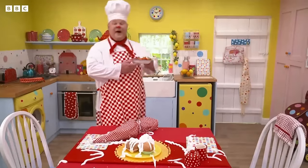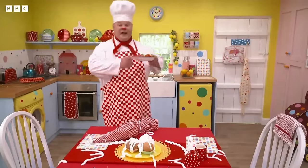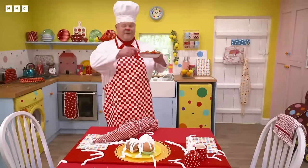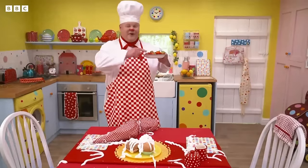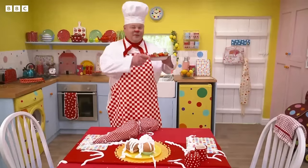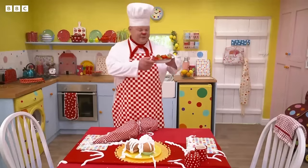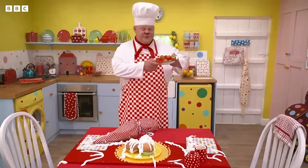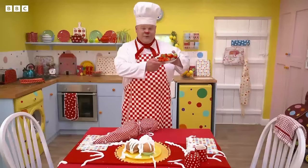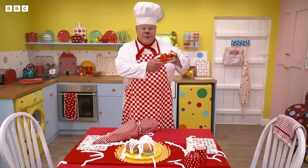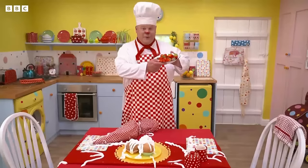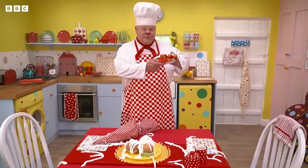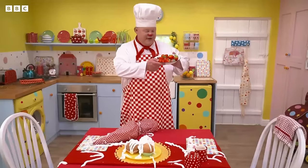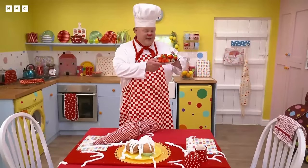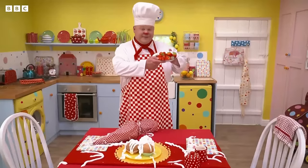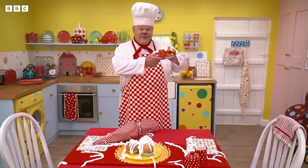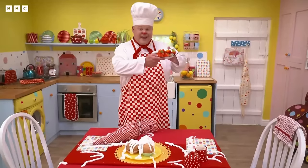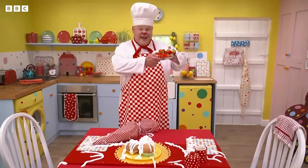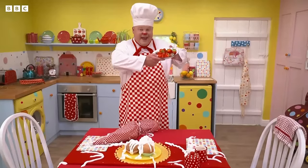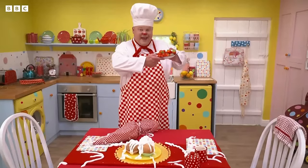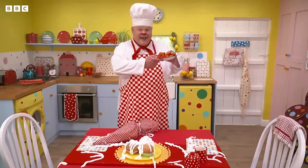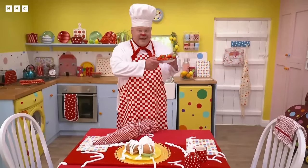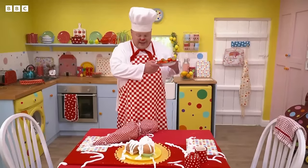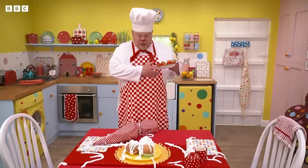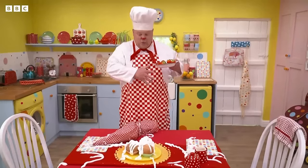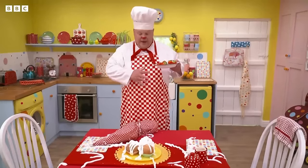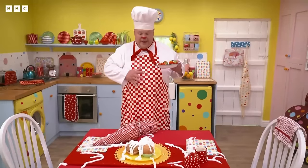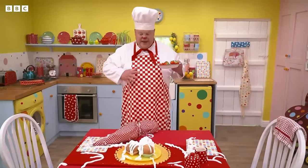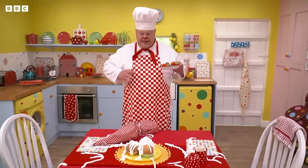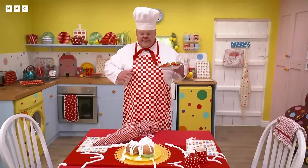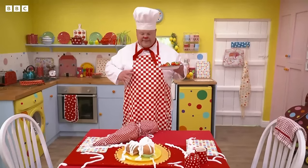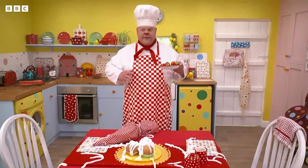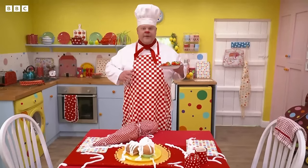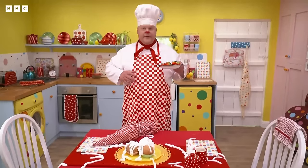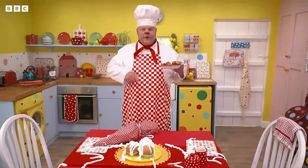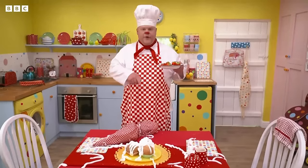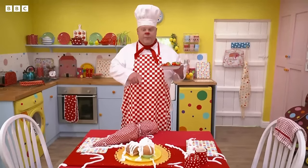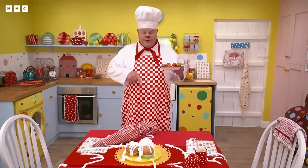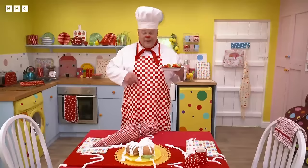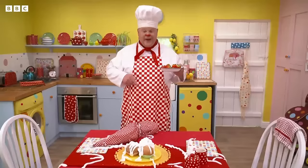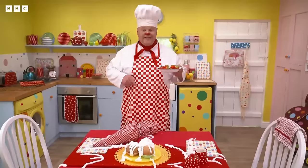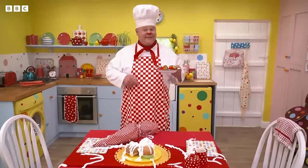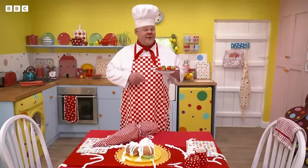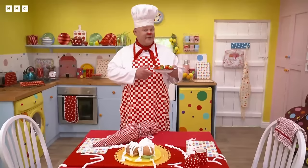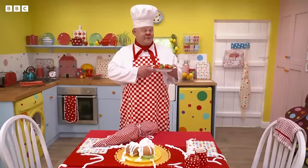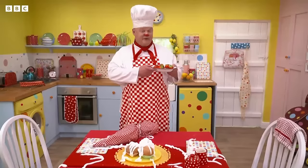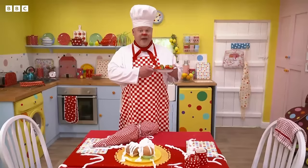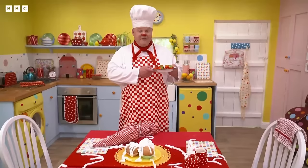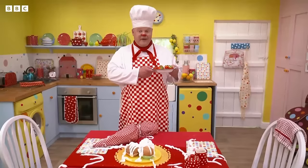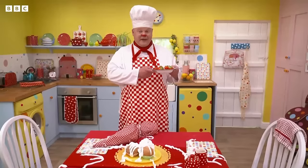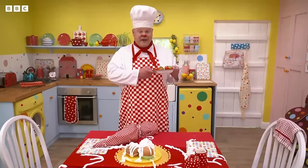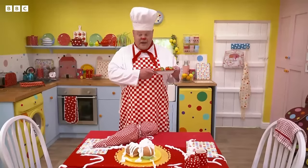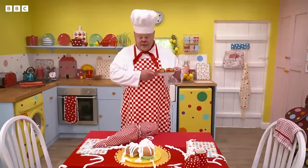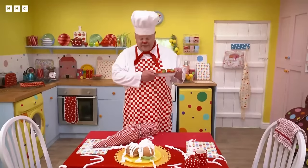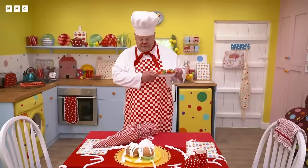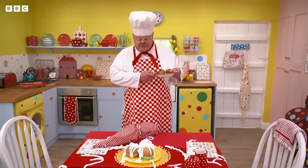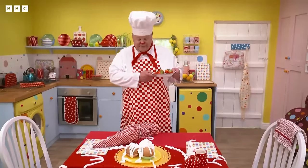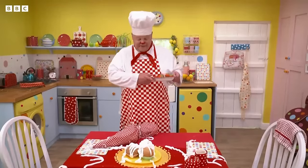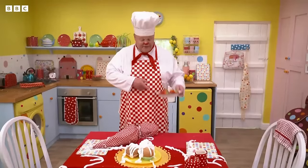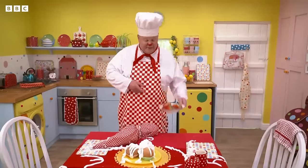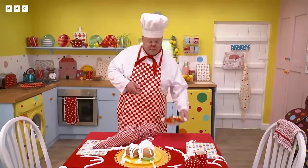Right, I've got the strawberries ready. Wait! Who put icing on the fairy cakes? Oh,